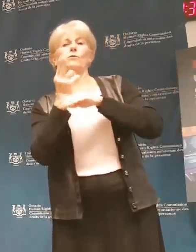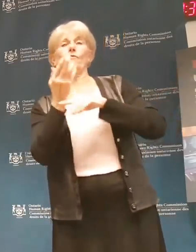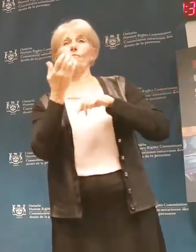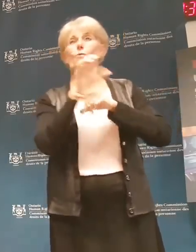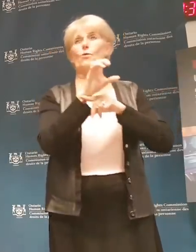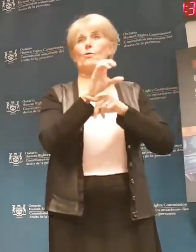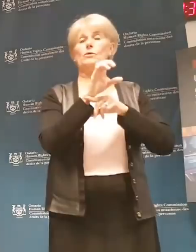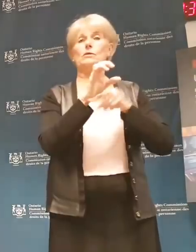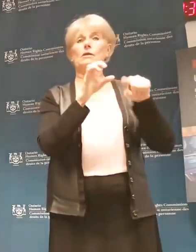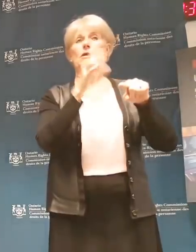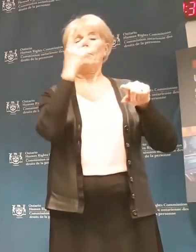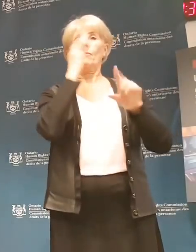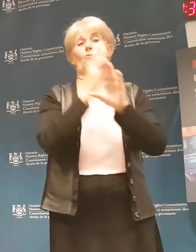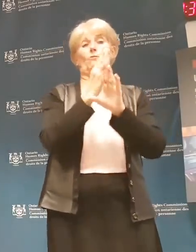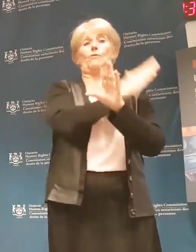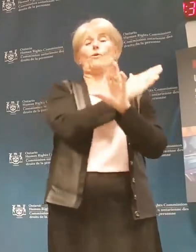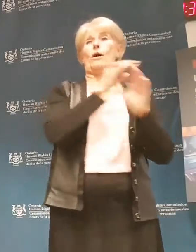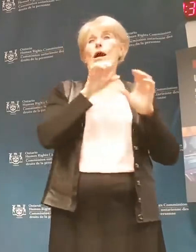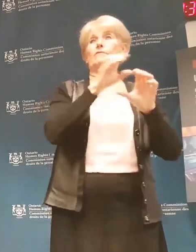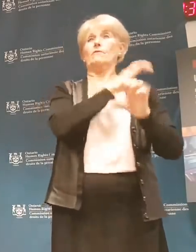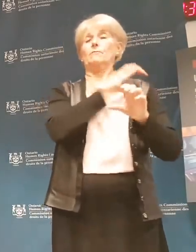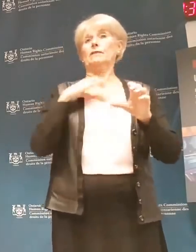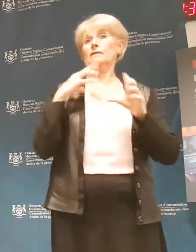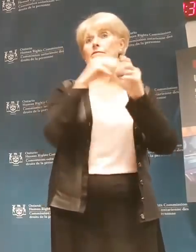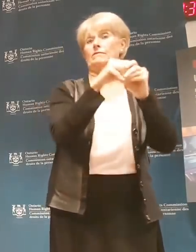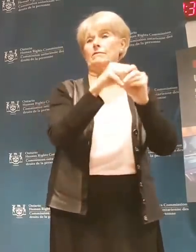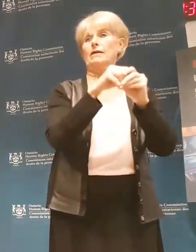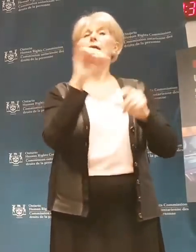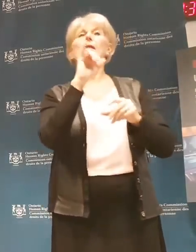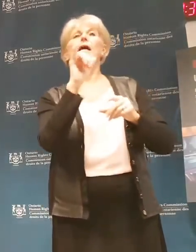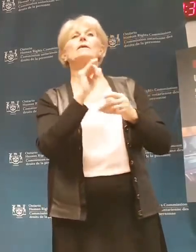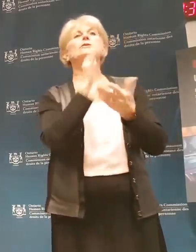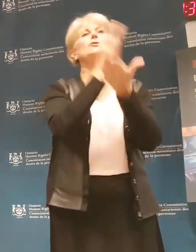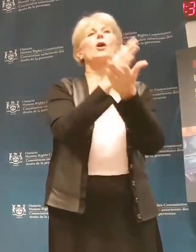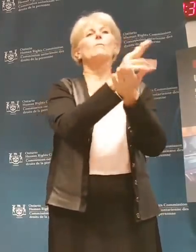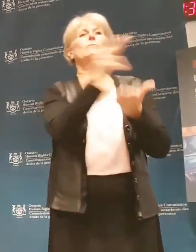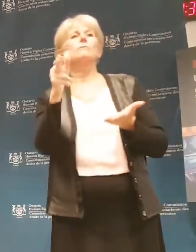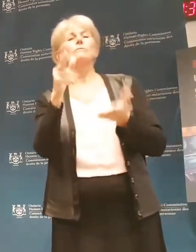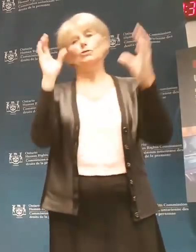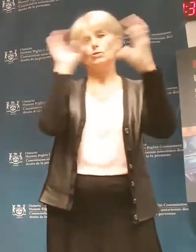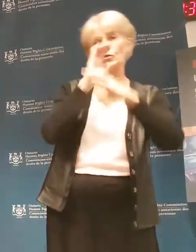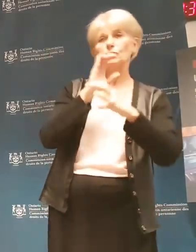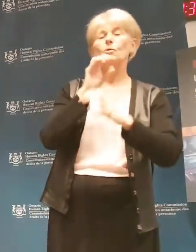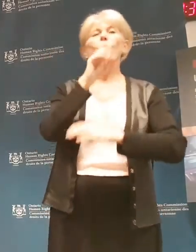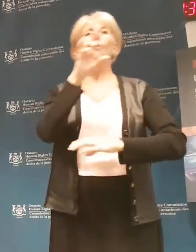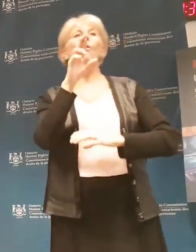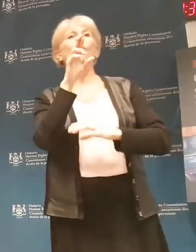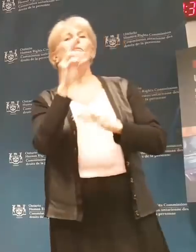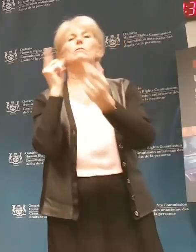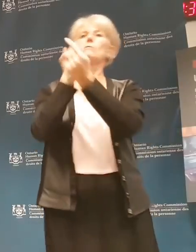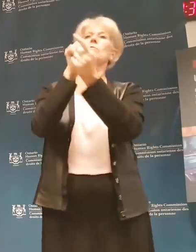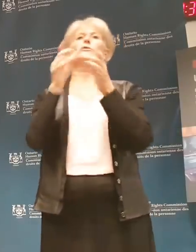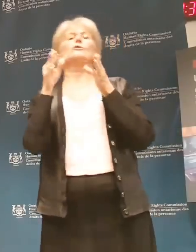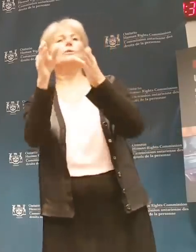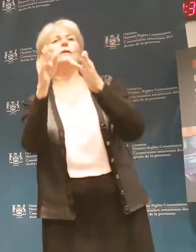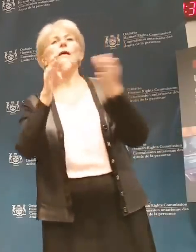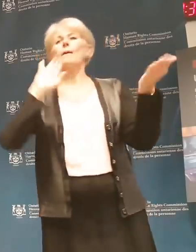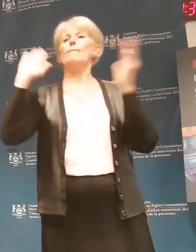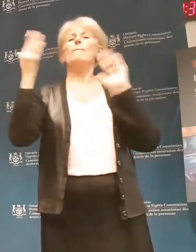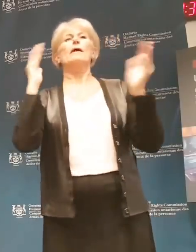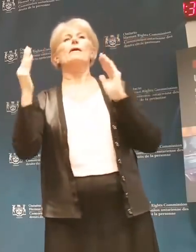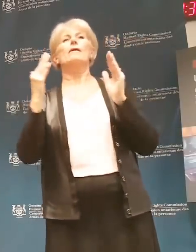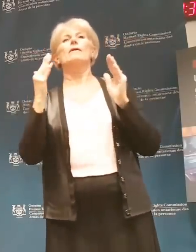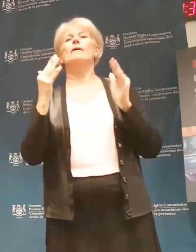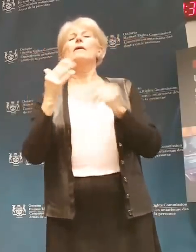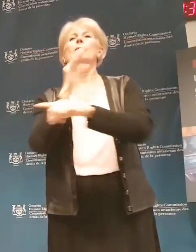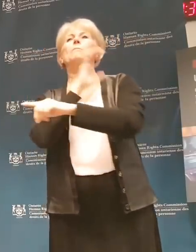incidents that stem from proactive police actions, like stop and search, or encounters on the street, as opposed to those